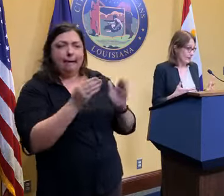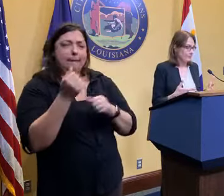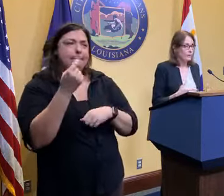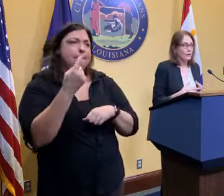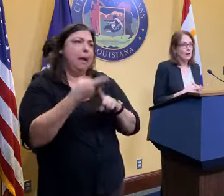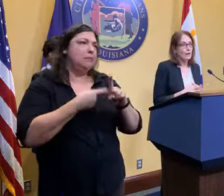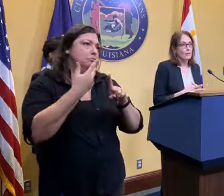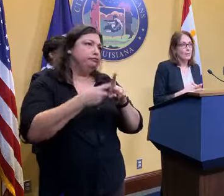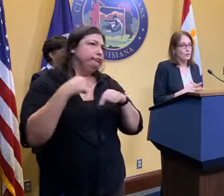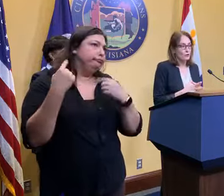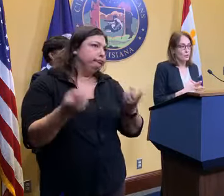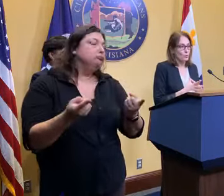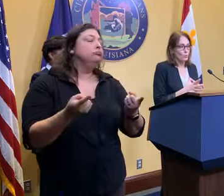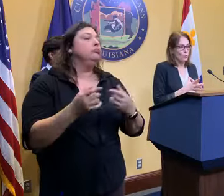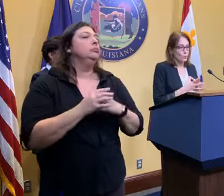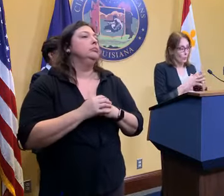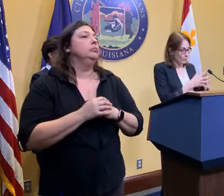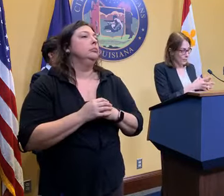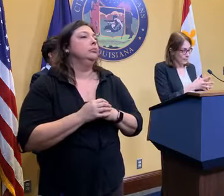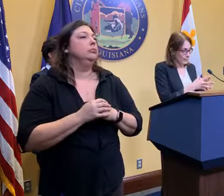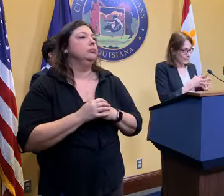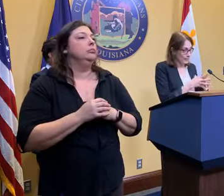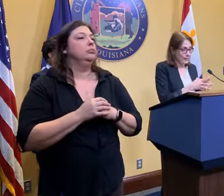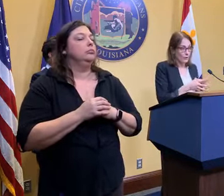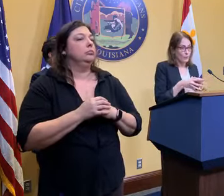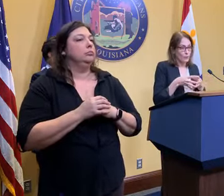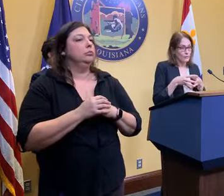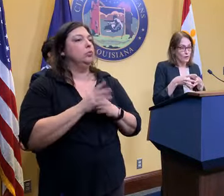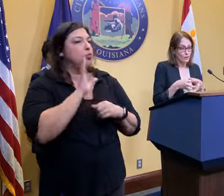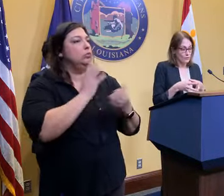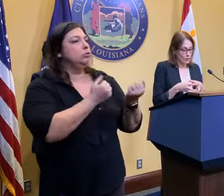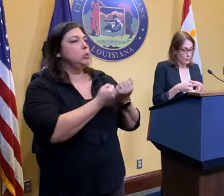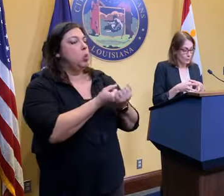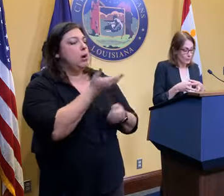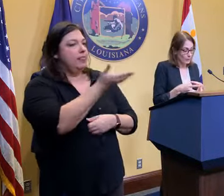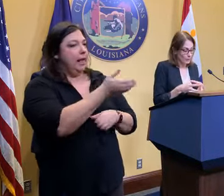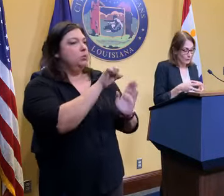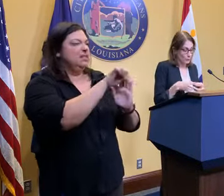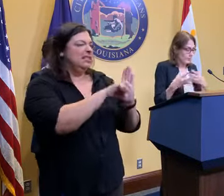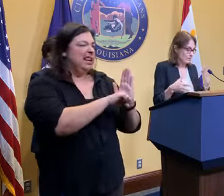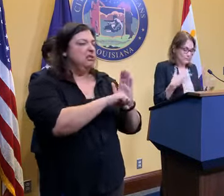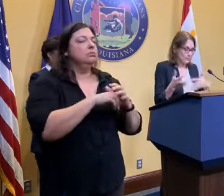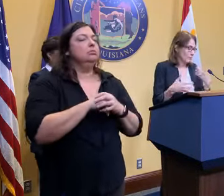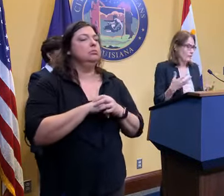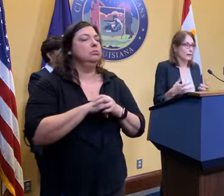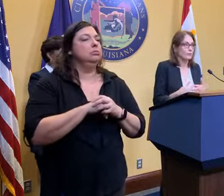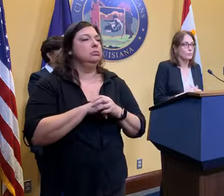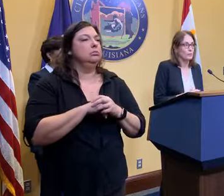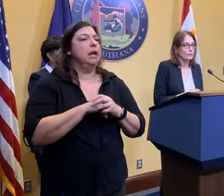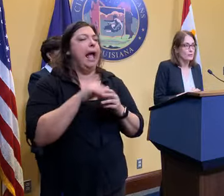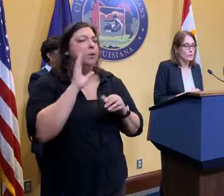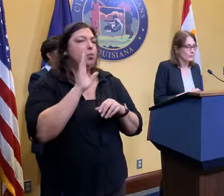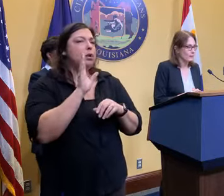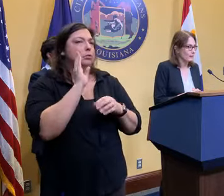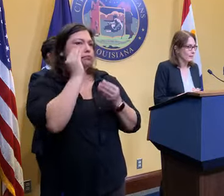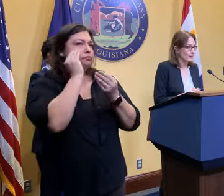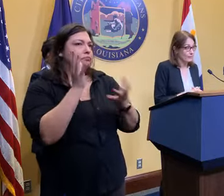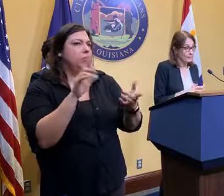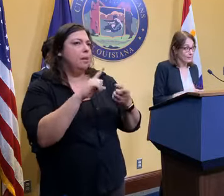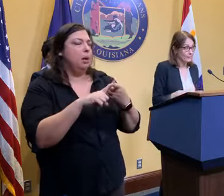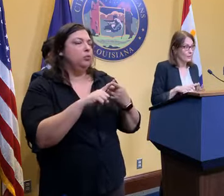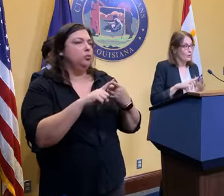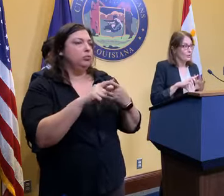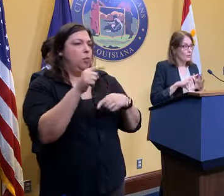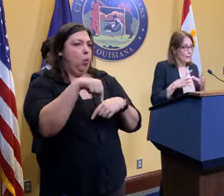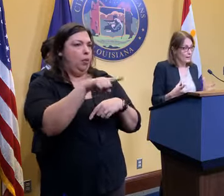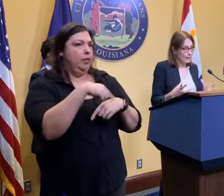months now. And so we're well represented there, but we've also, and we'll be sending out some more information about this in the next couple